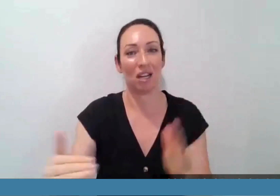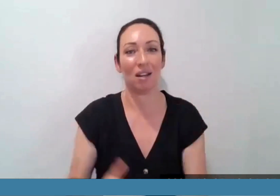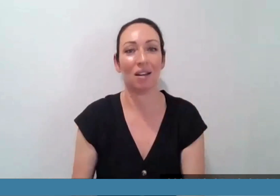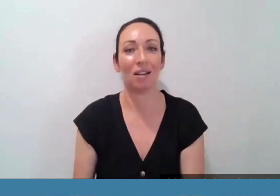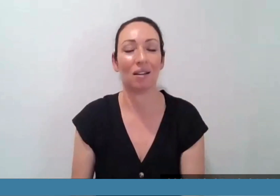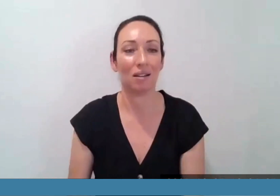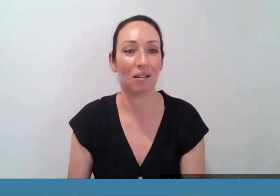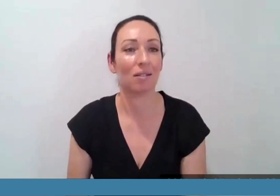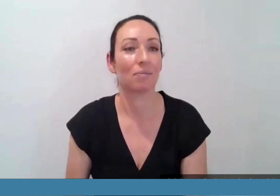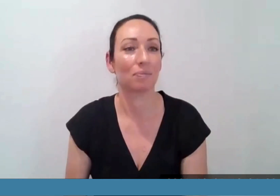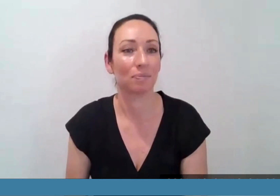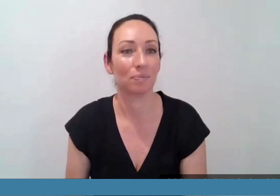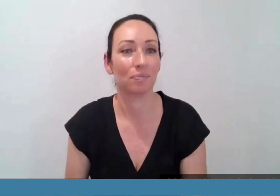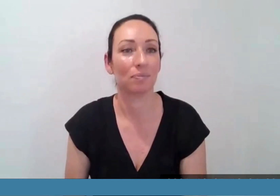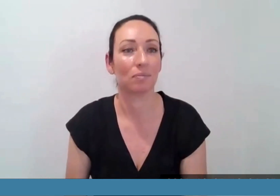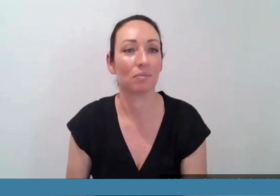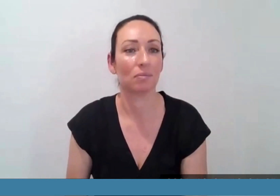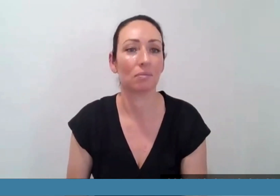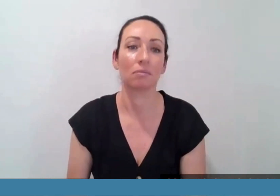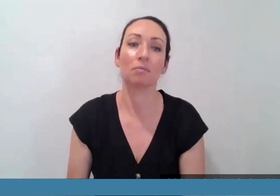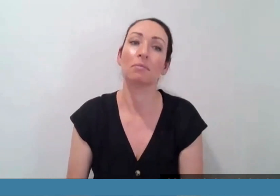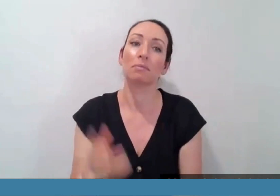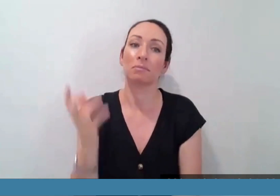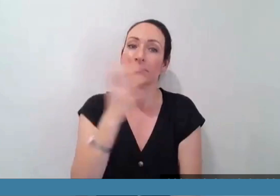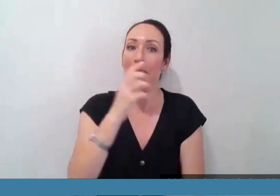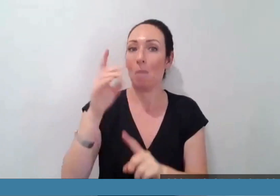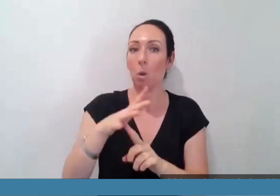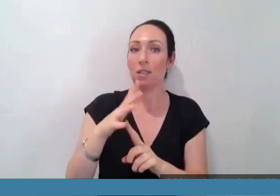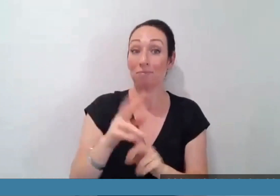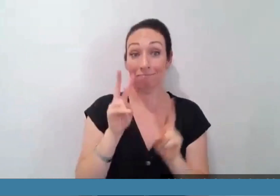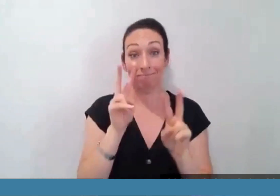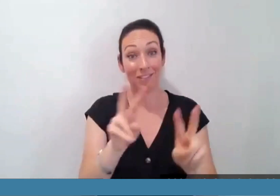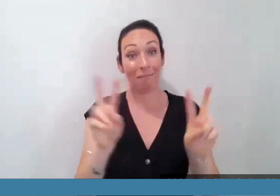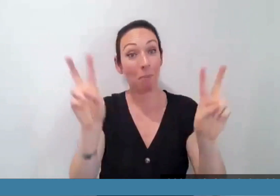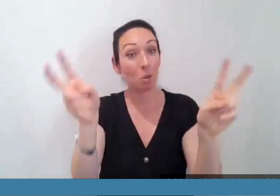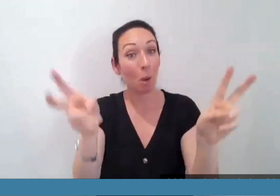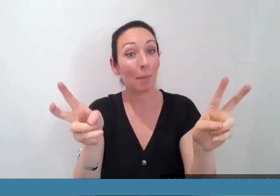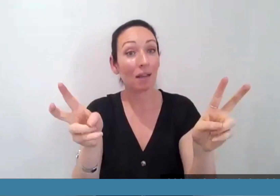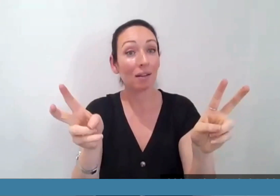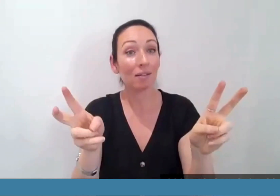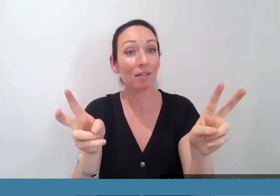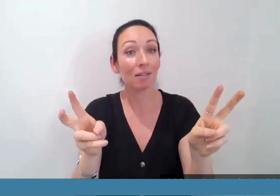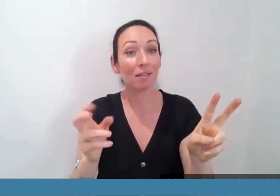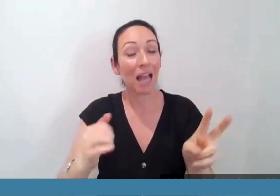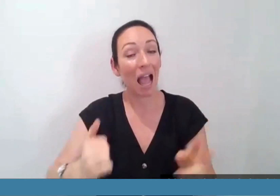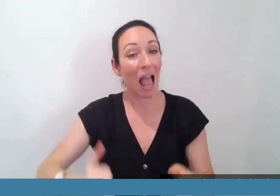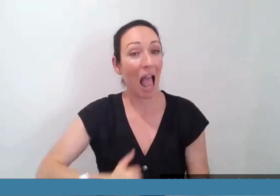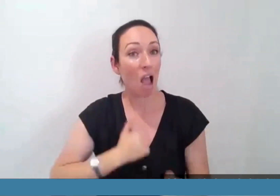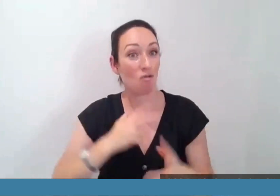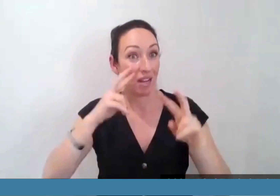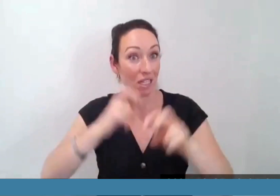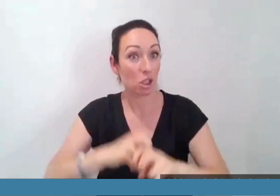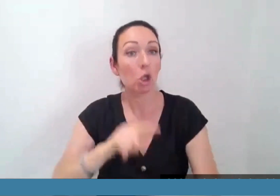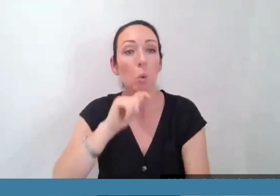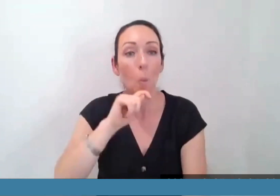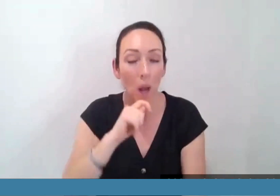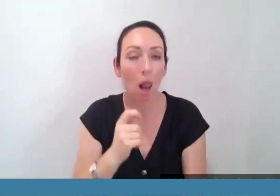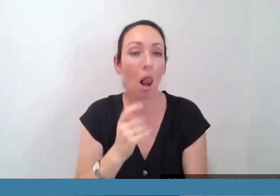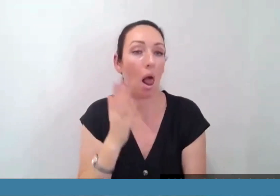Importantly, as you can see from the topic, the Commission's research is designed to operate at a systems